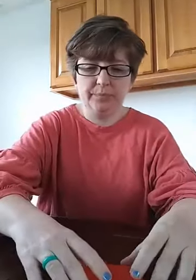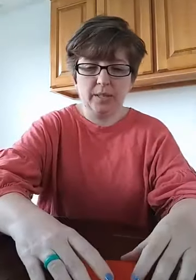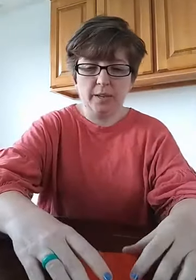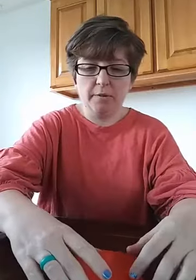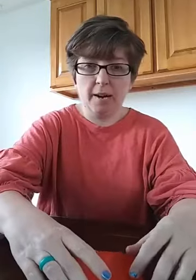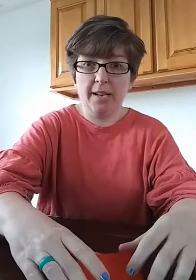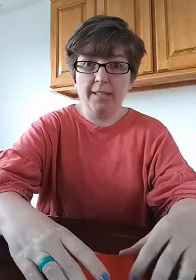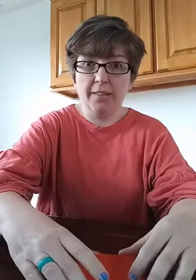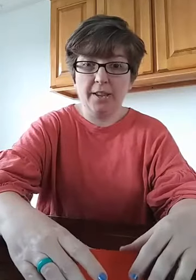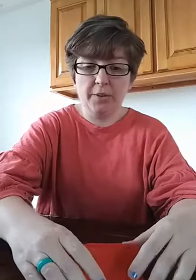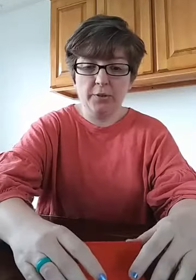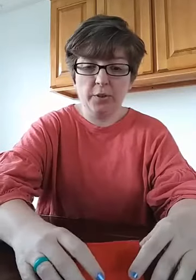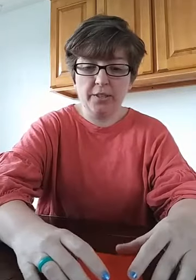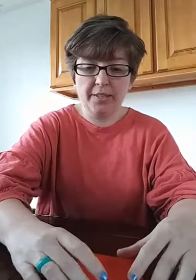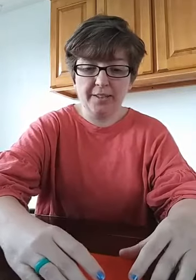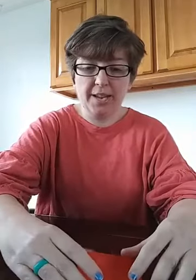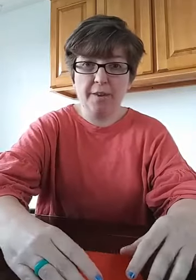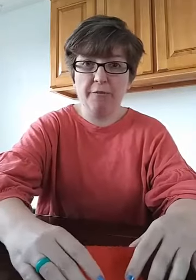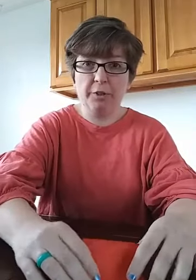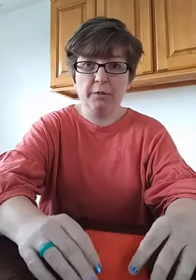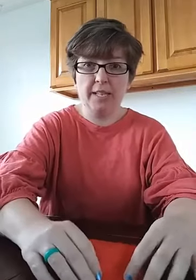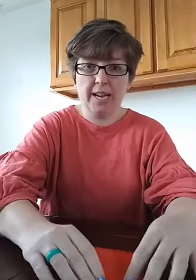all right those are the signs I have for you today